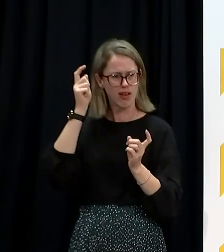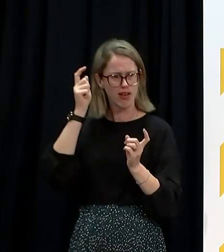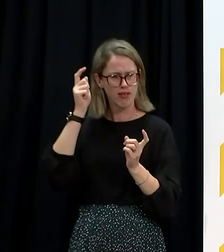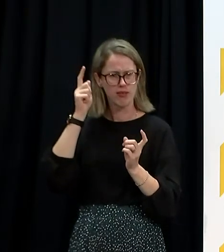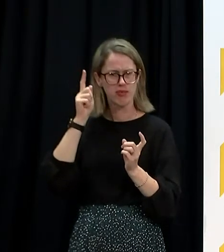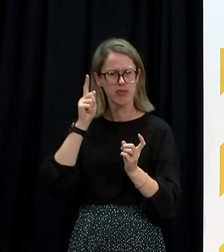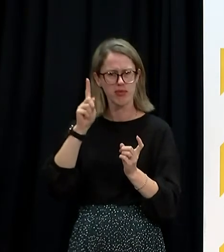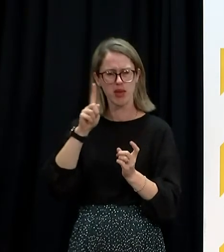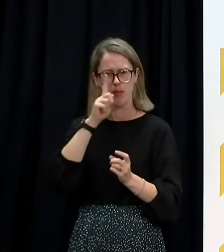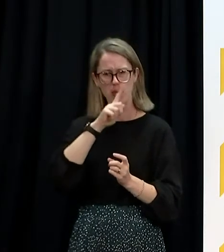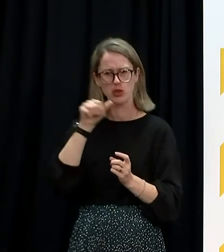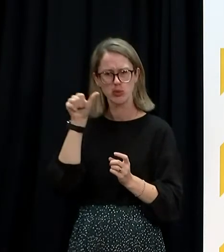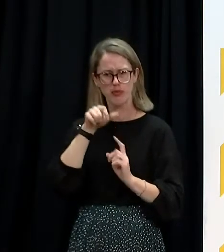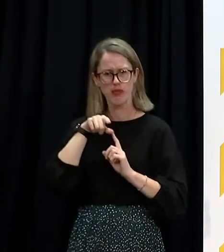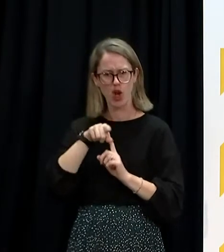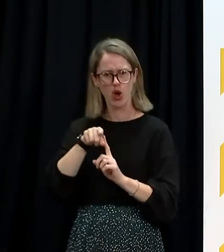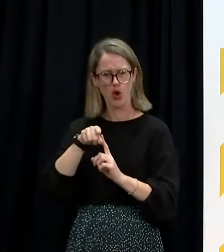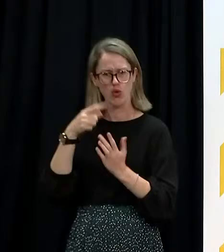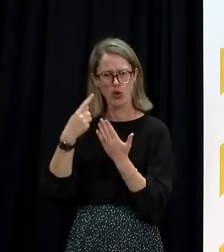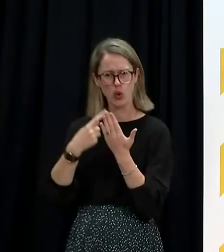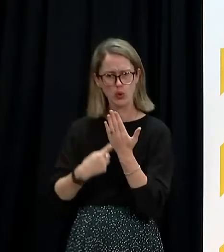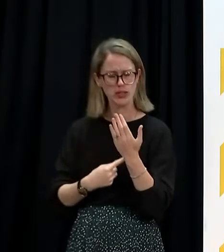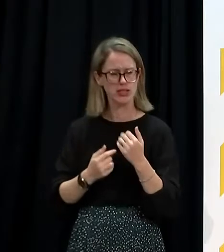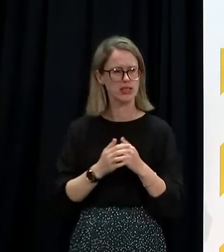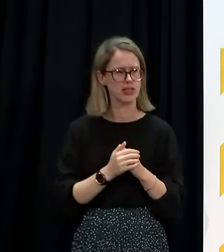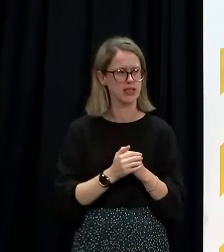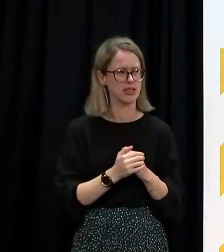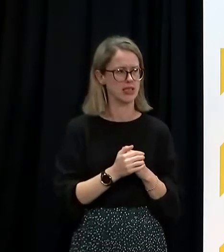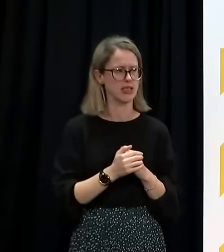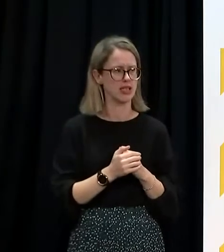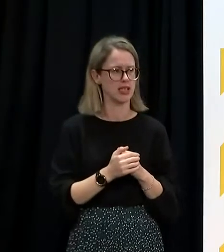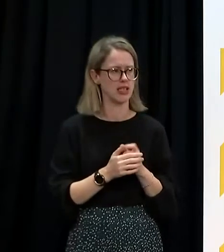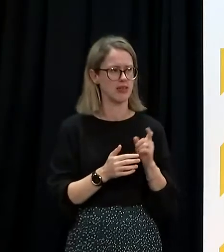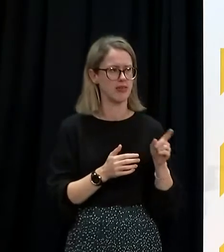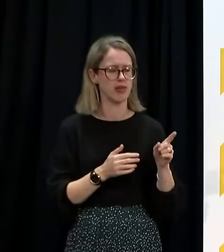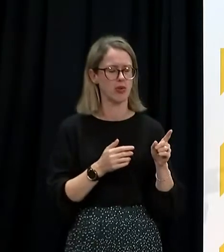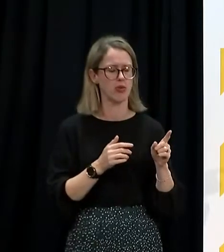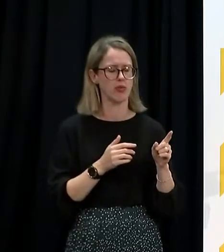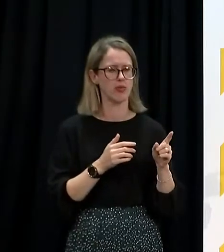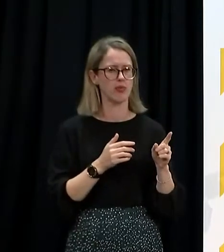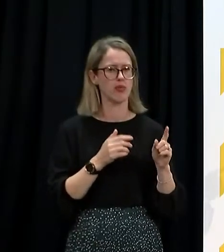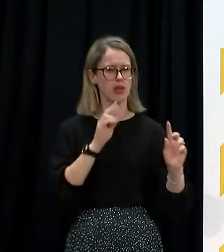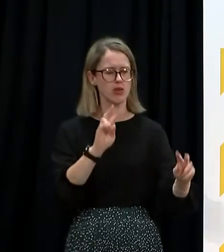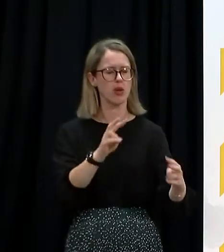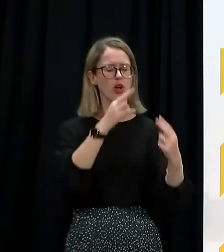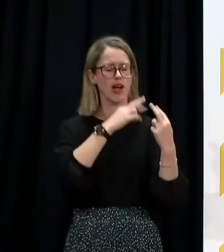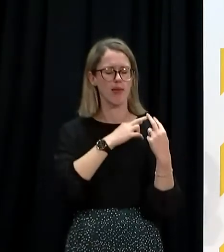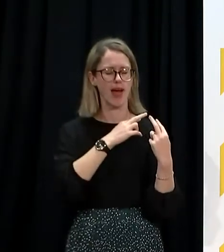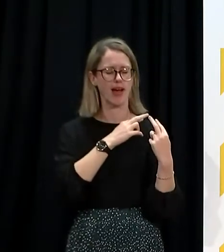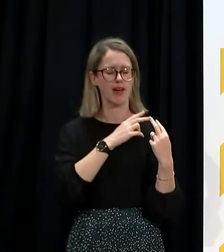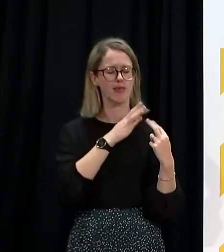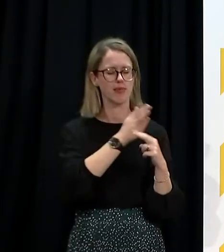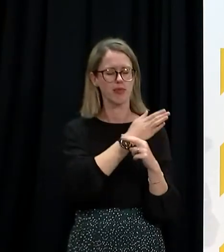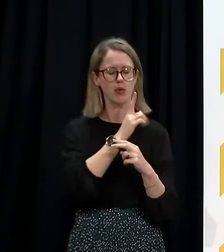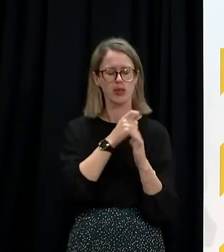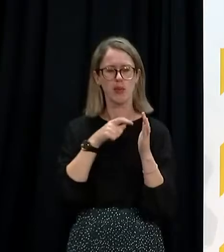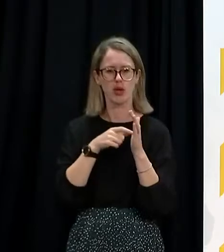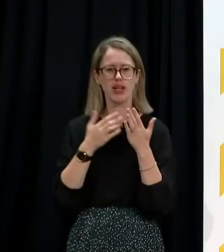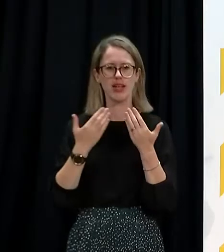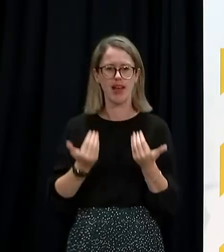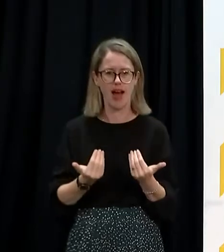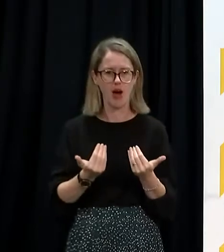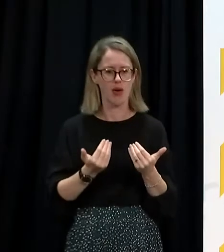people to be compliant? Well, it's one piece of information. Remember, this is retrospective, and what's important now is the degree of